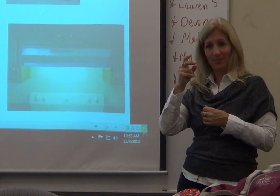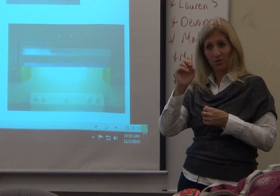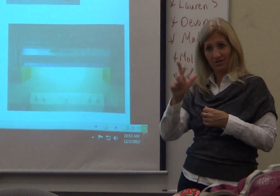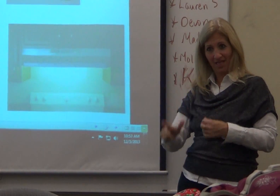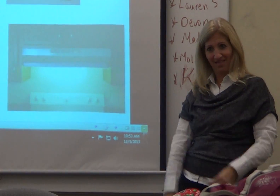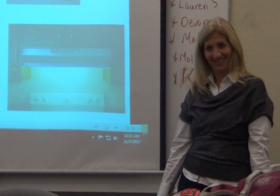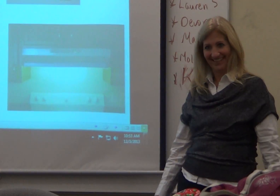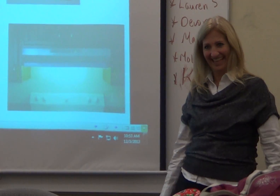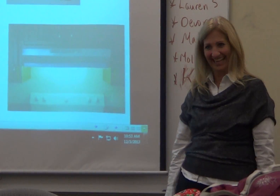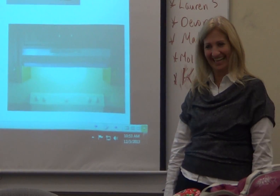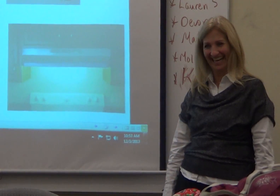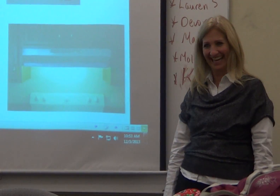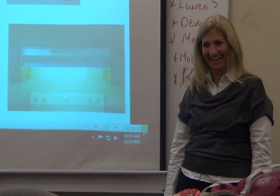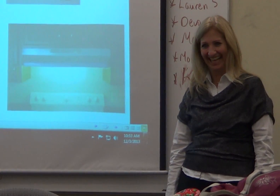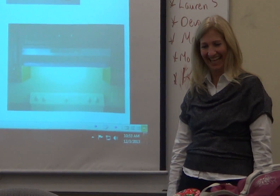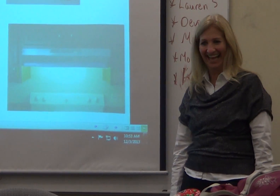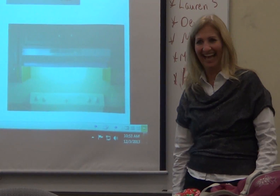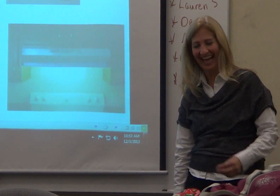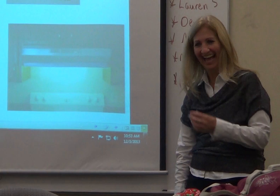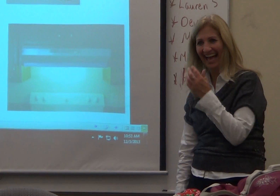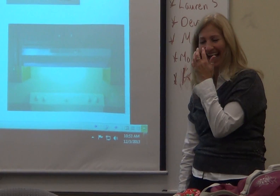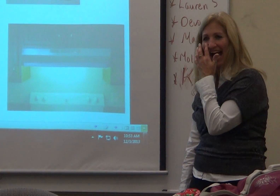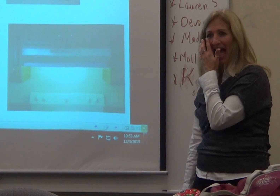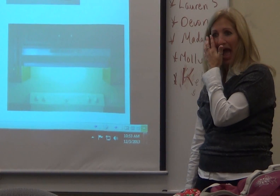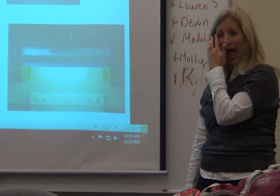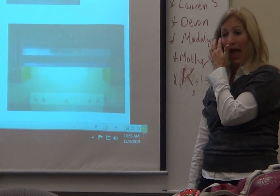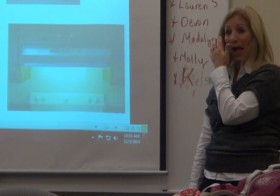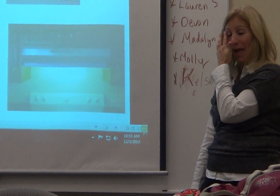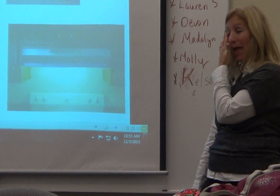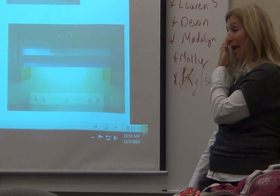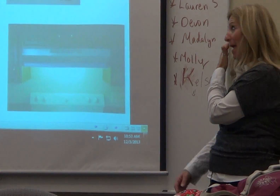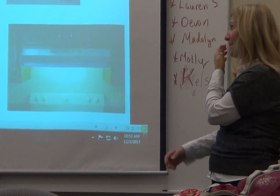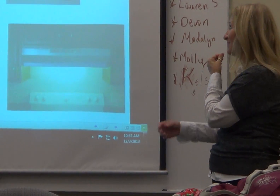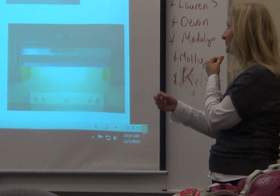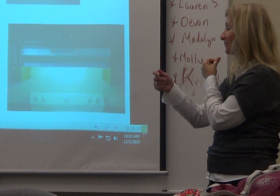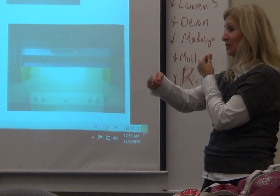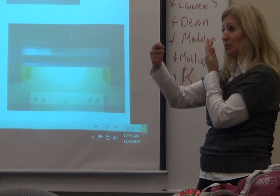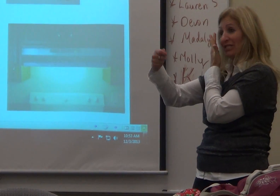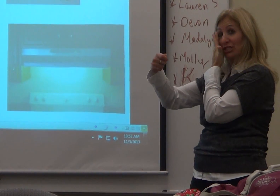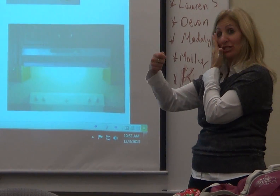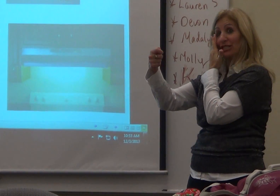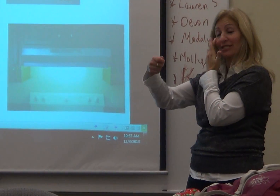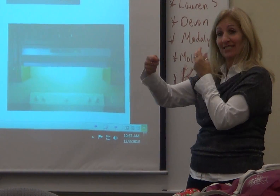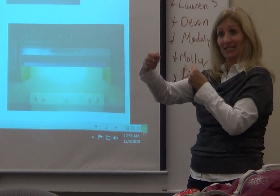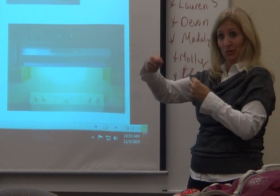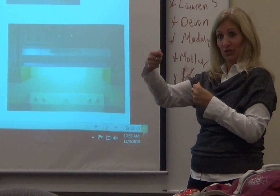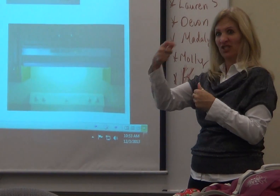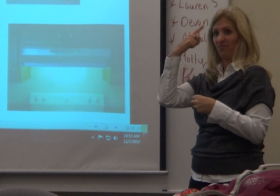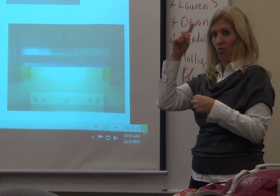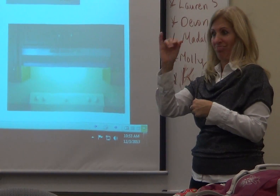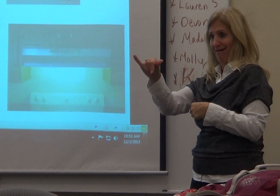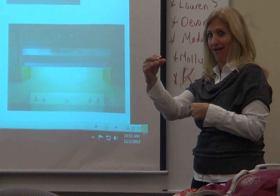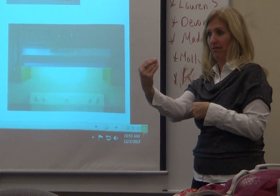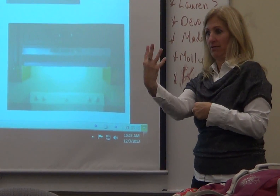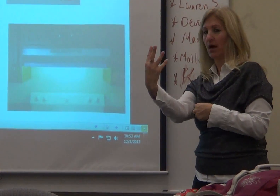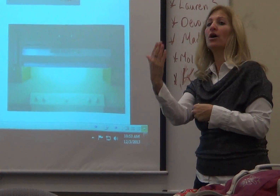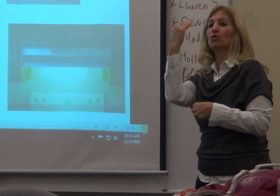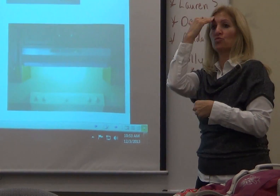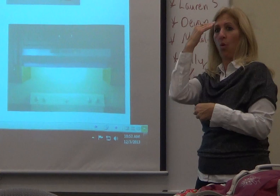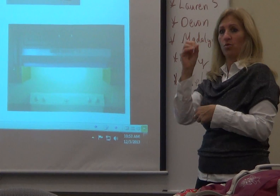Oh, okay, yeah, I'm sorry. So one is for the garbage disposal. So that's what that switch does. And the